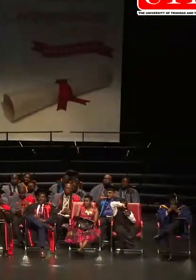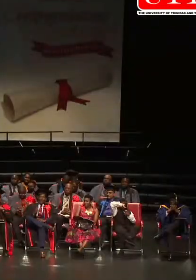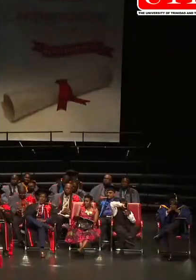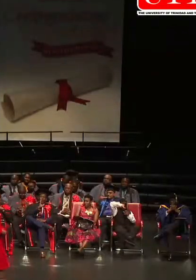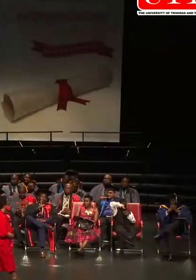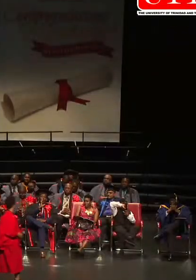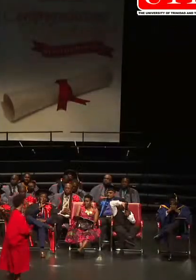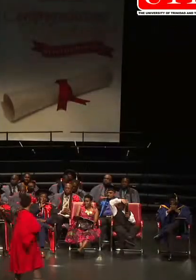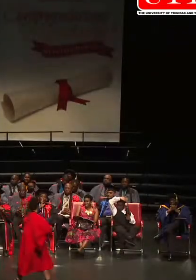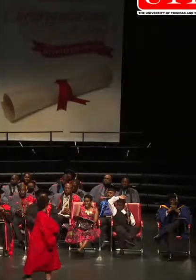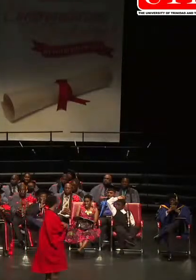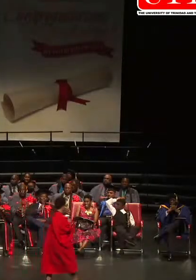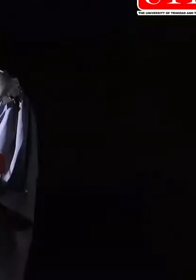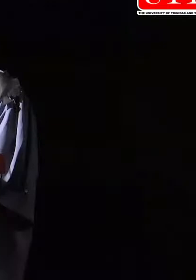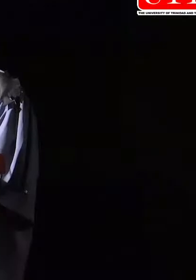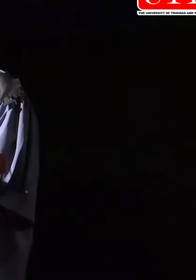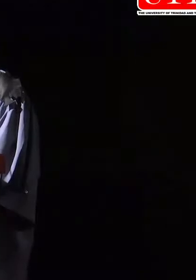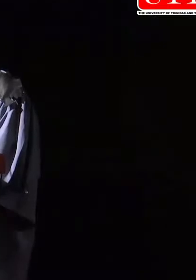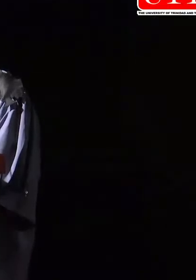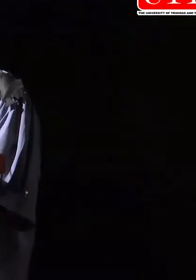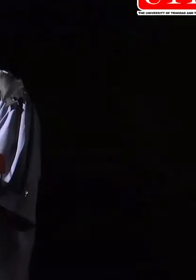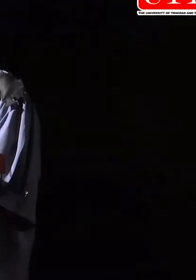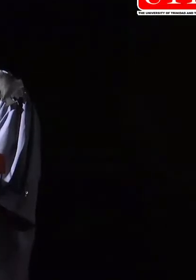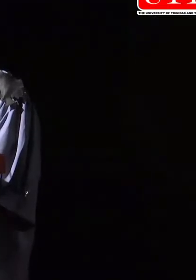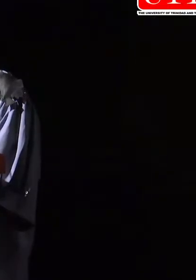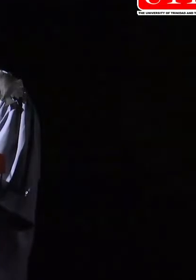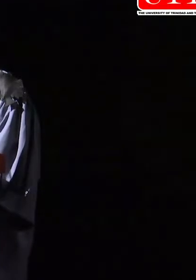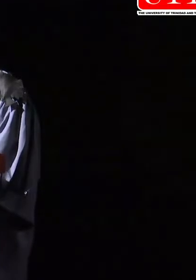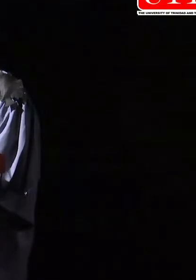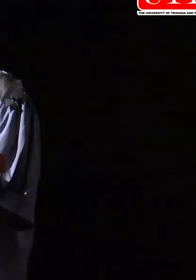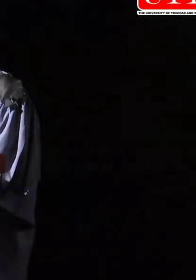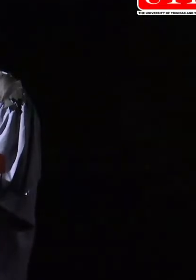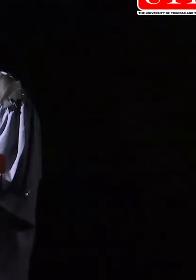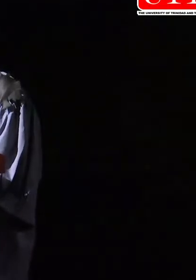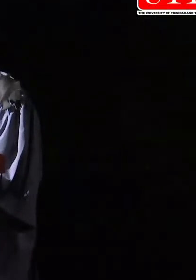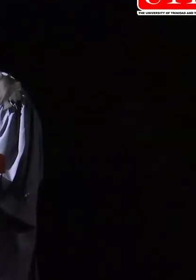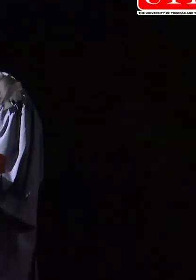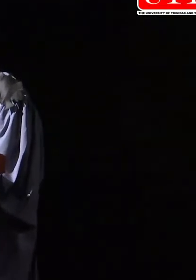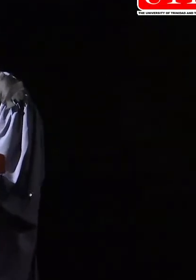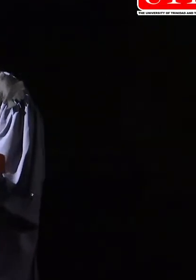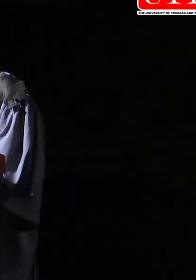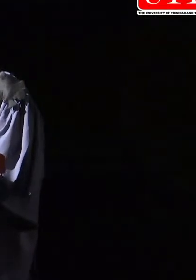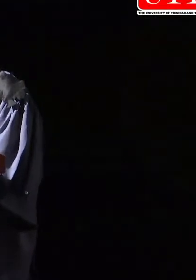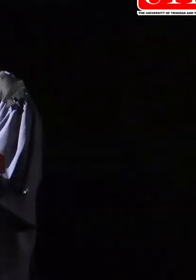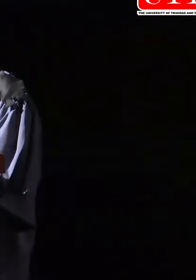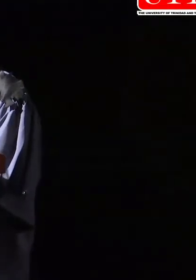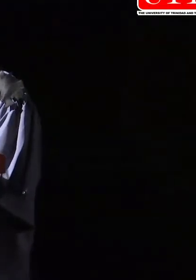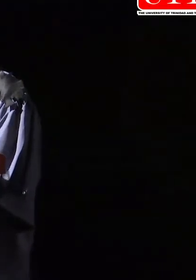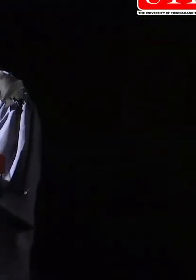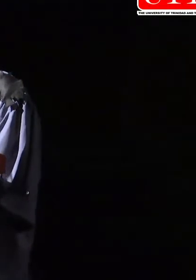Master of Science in Innovation, Manufacturing, Management and Entrepreneurship, Amrita Amy Mahabir.